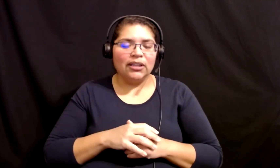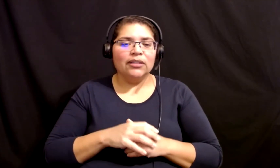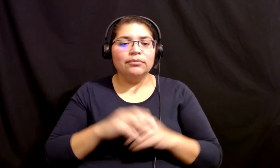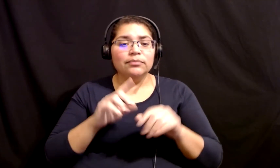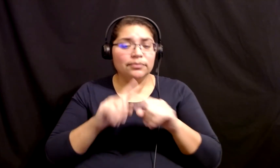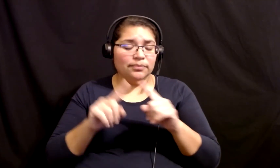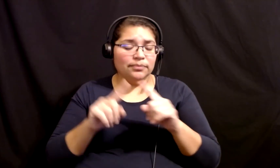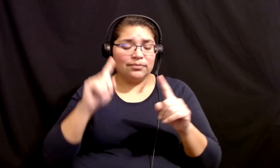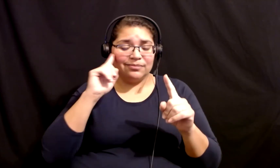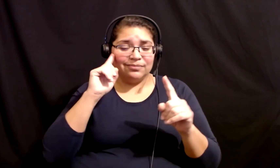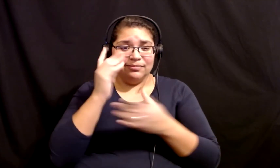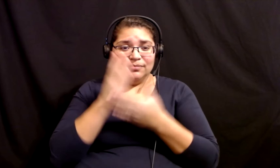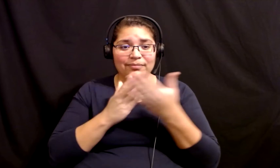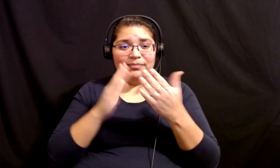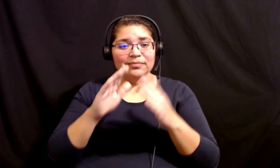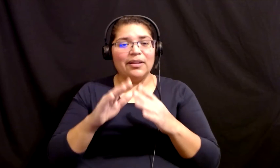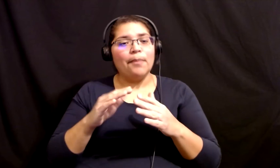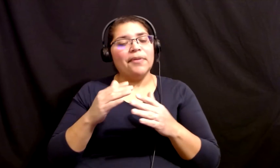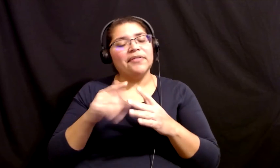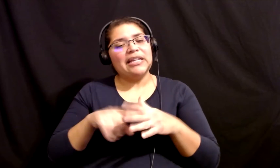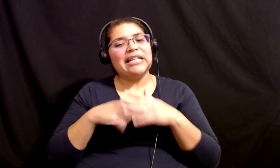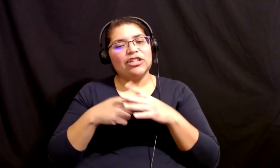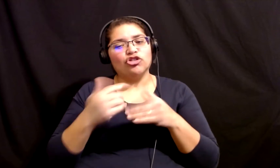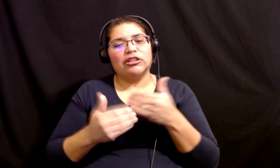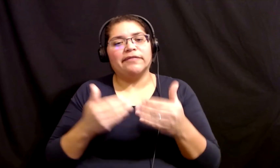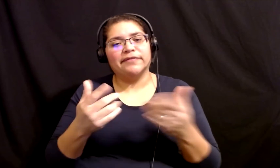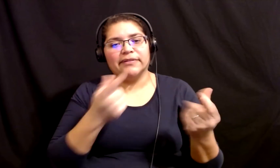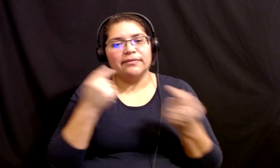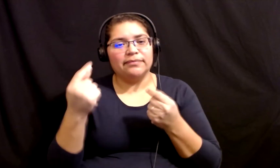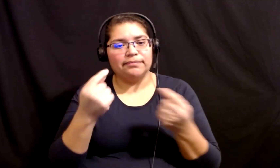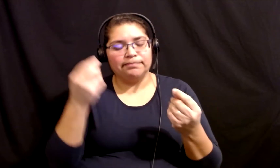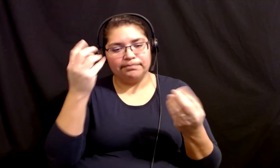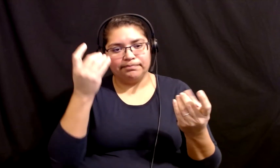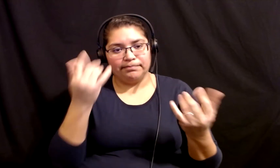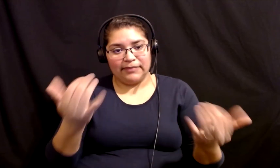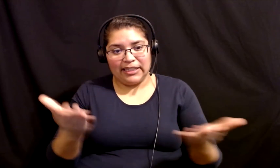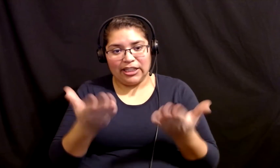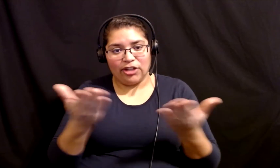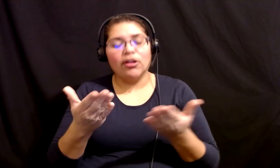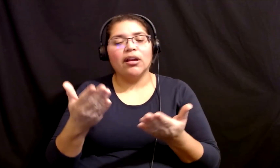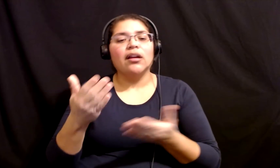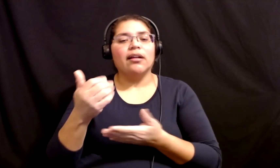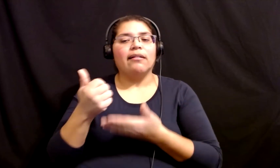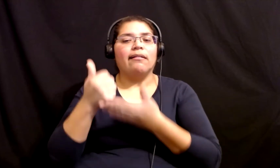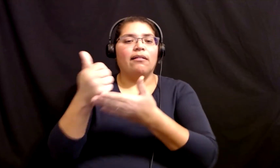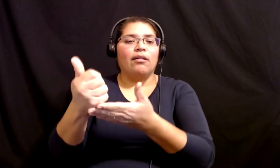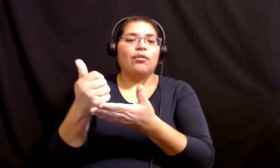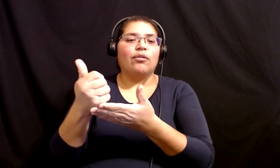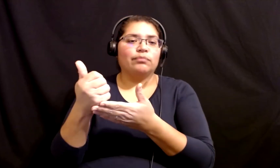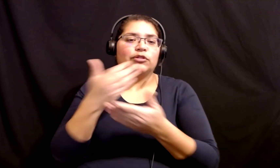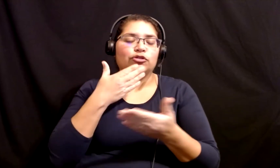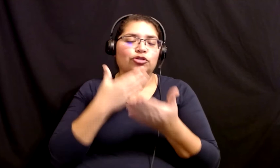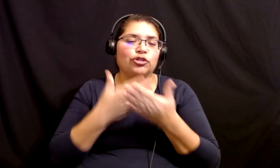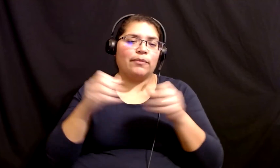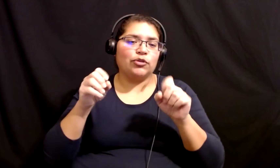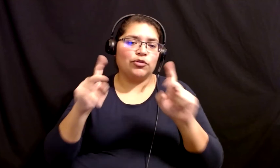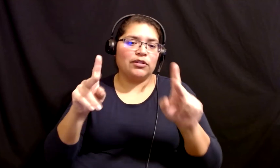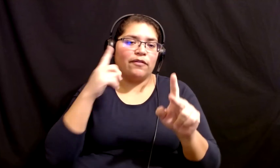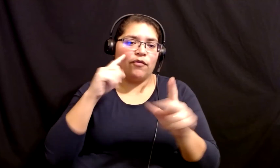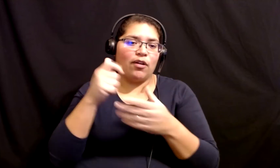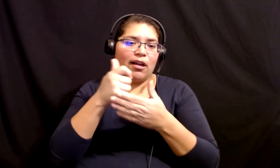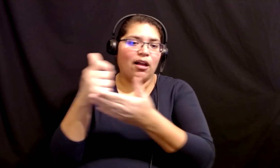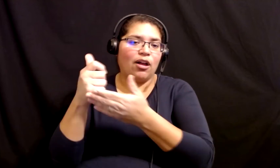think some of the initiatives that we're talking about here create real opportunities for helping